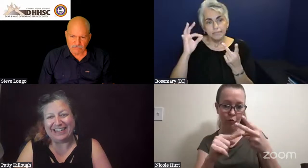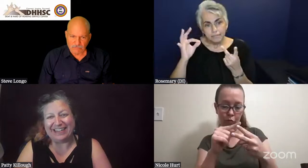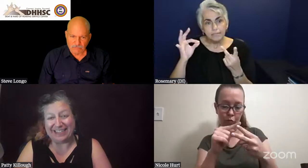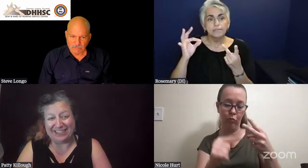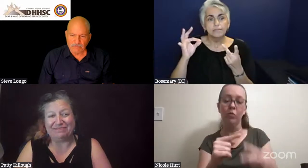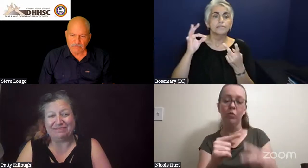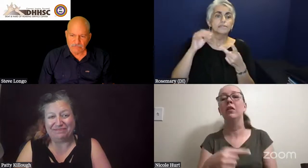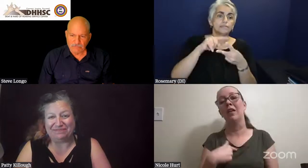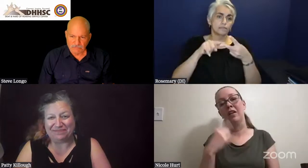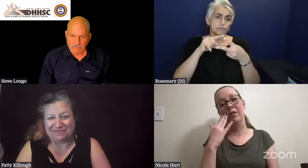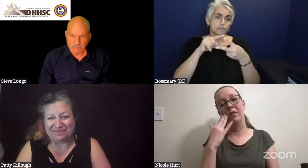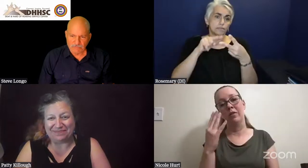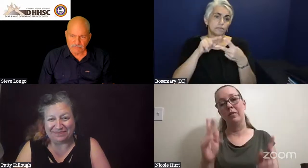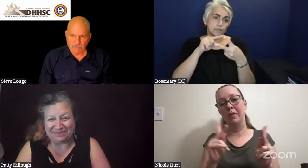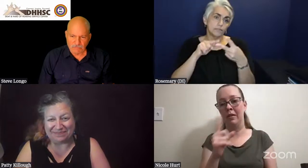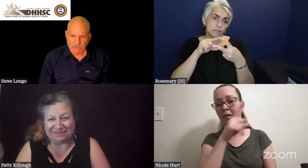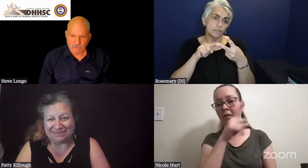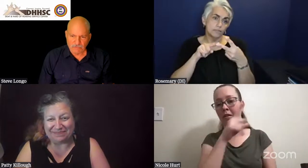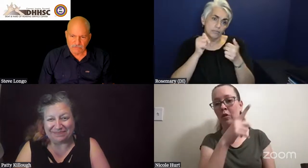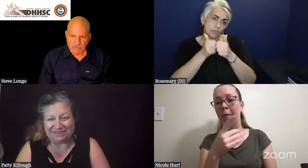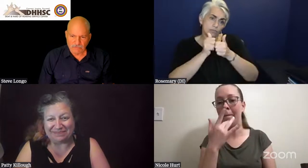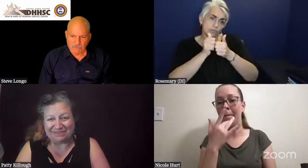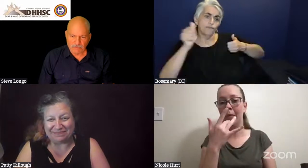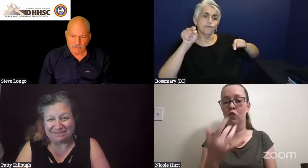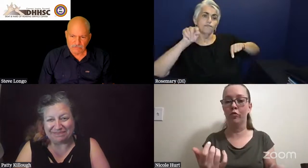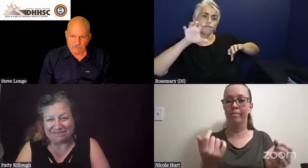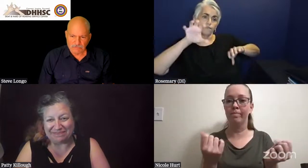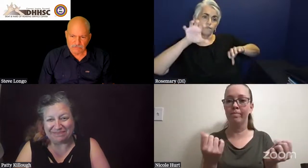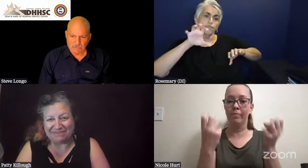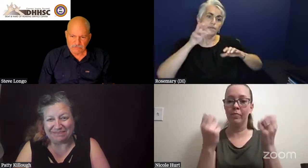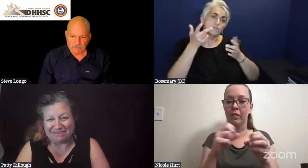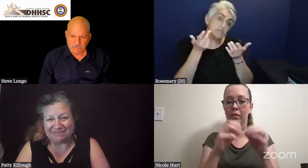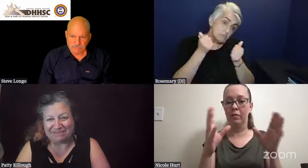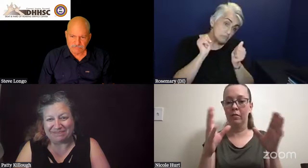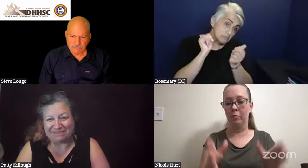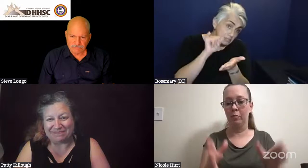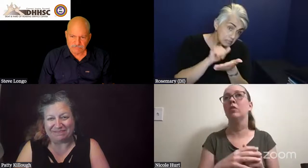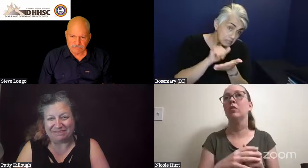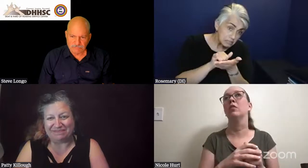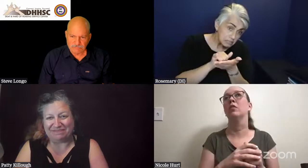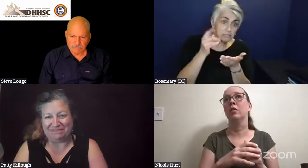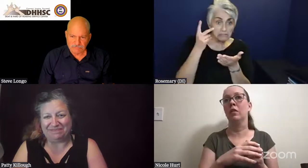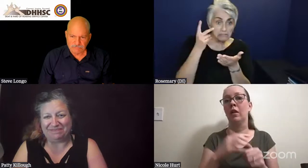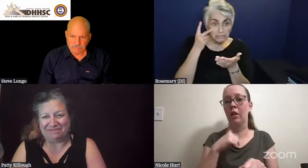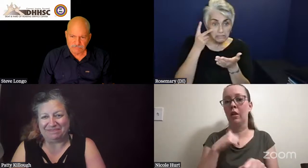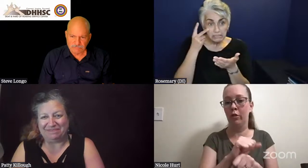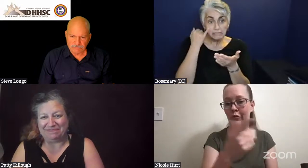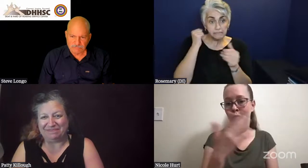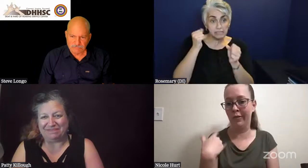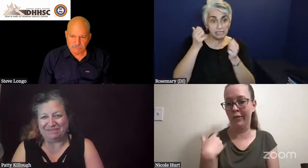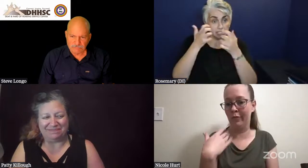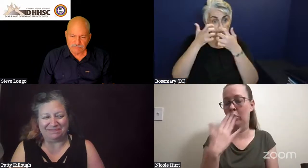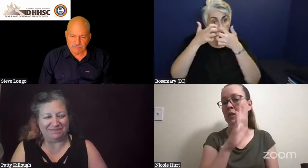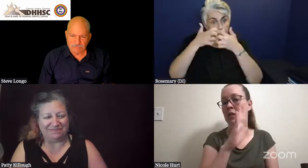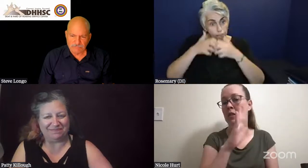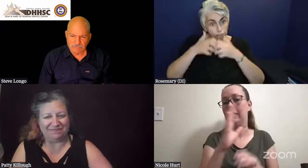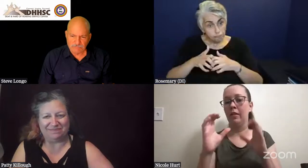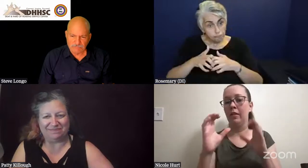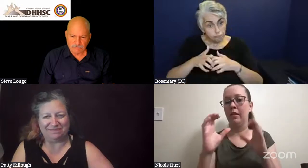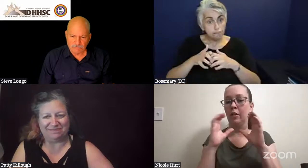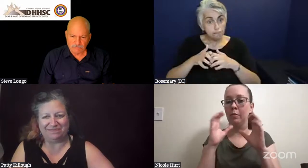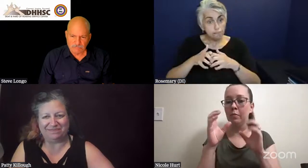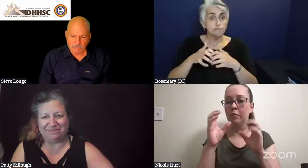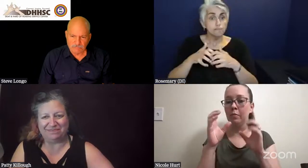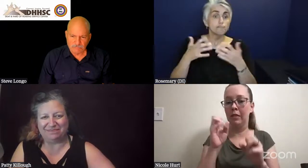I think we should go into Salinas, the Salinas office, and those are the furthest apart, Fresno and